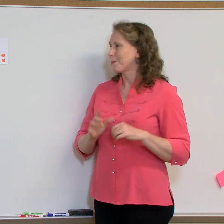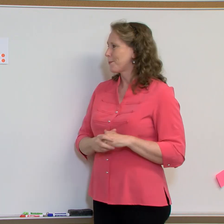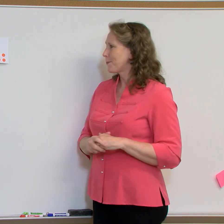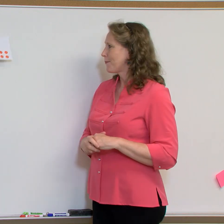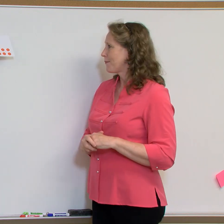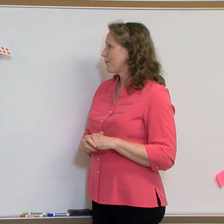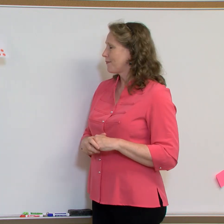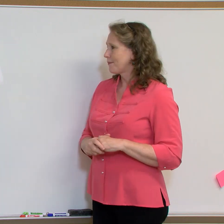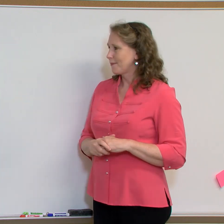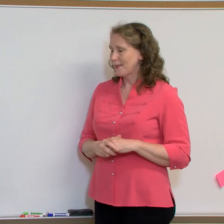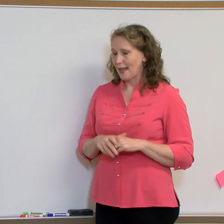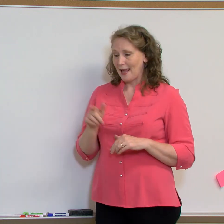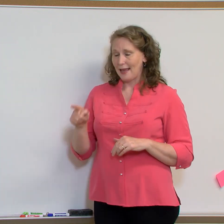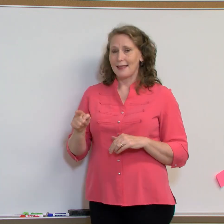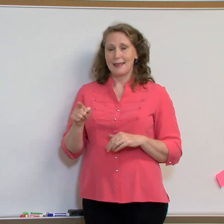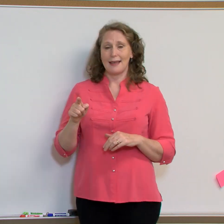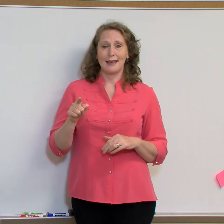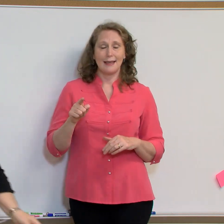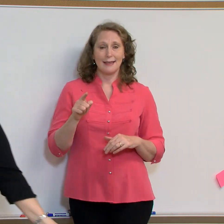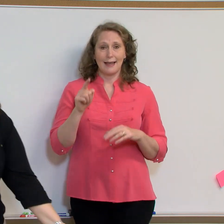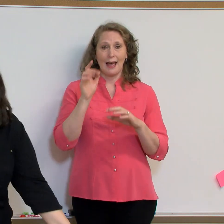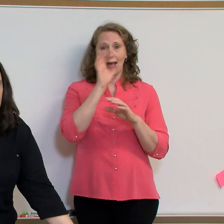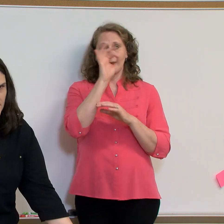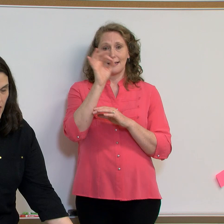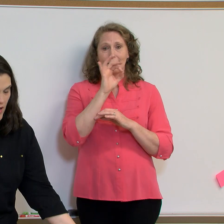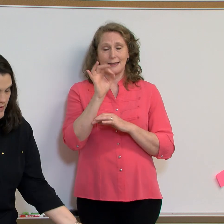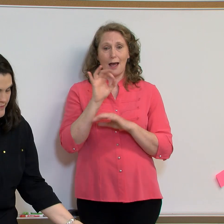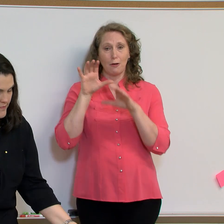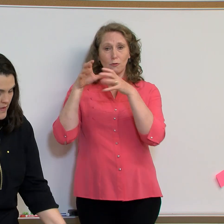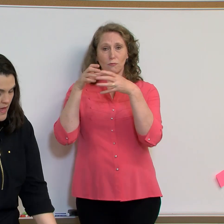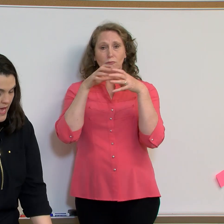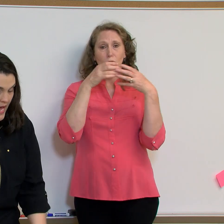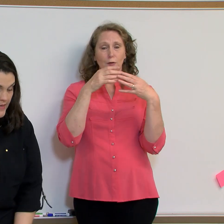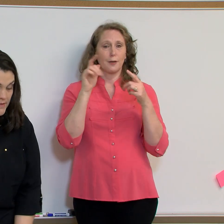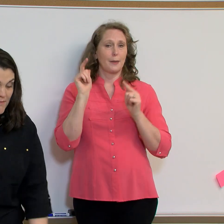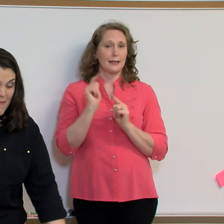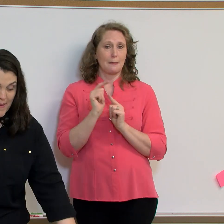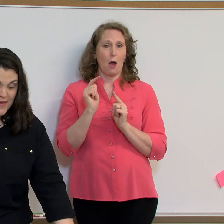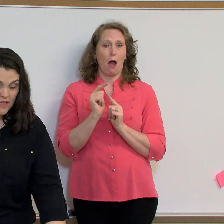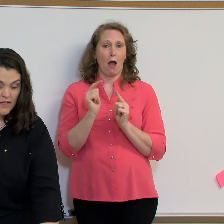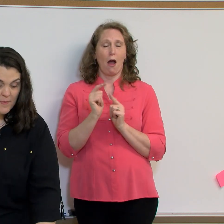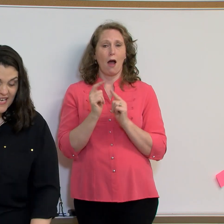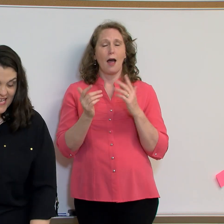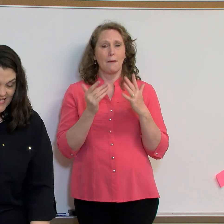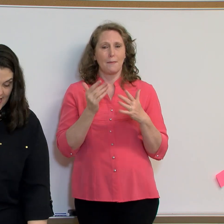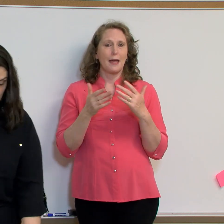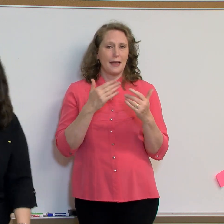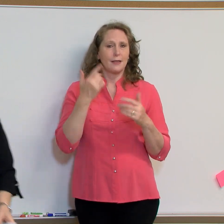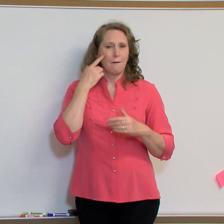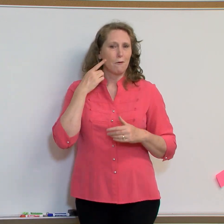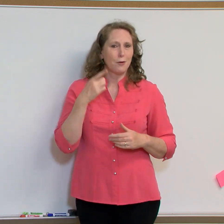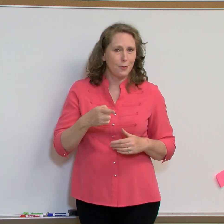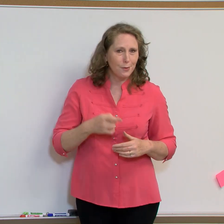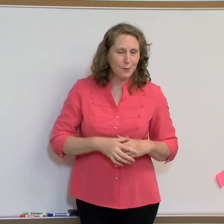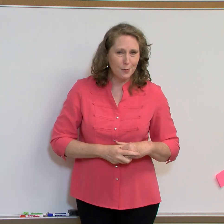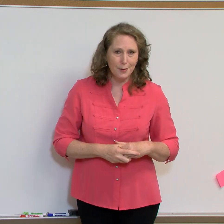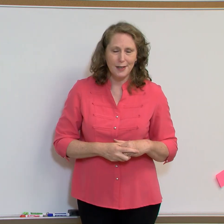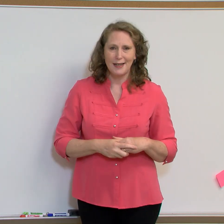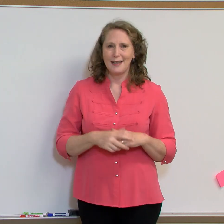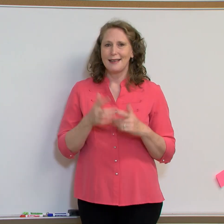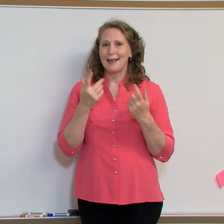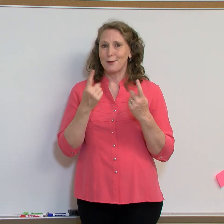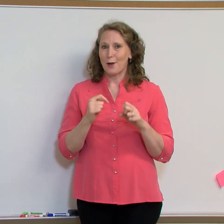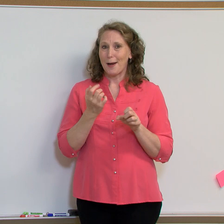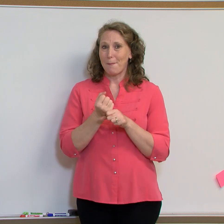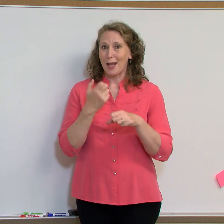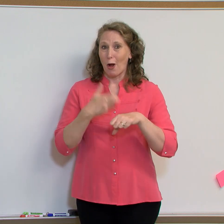now, these dot patterns have been pretty small and maybe a little bit easy. So let's see